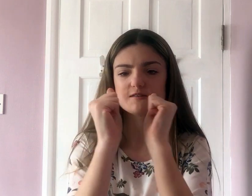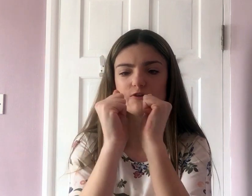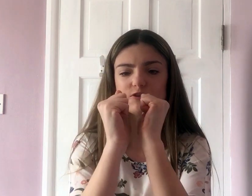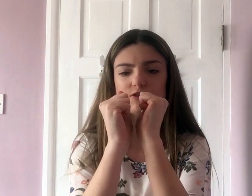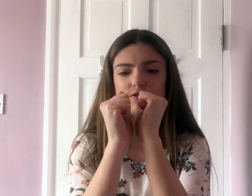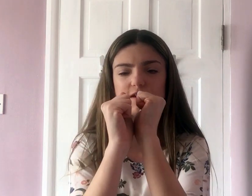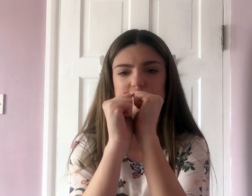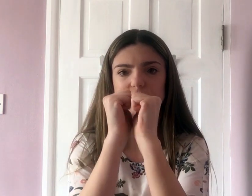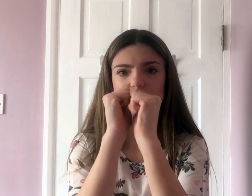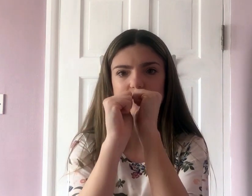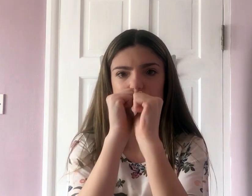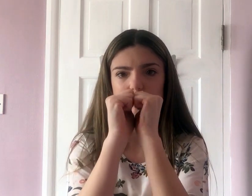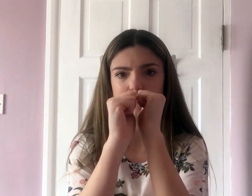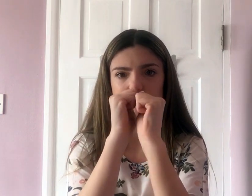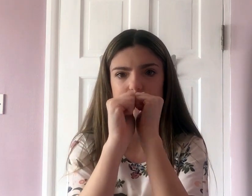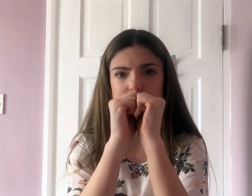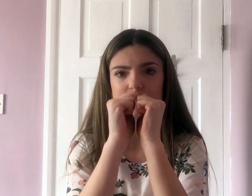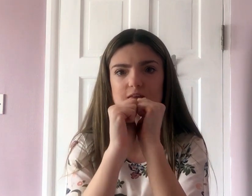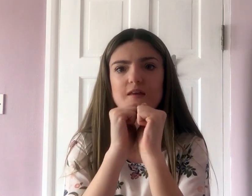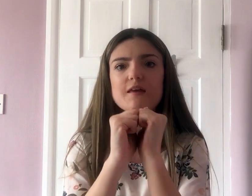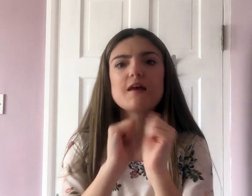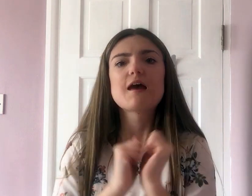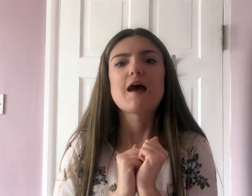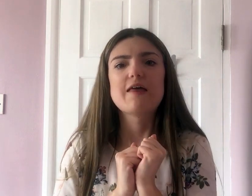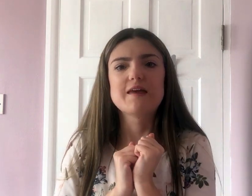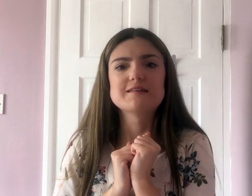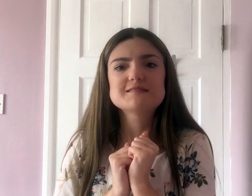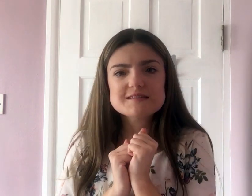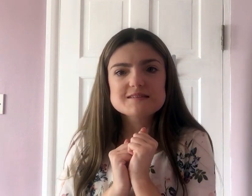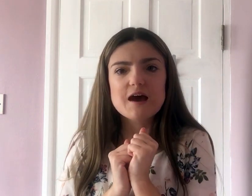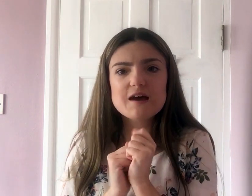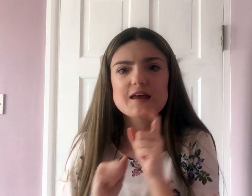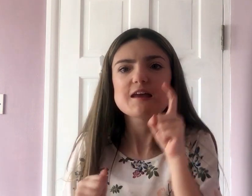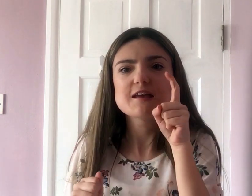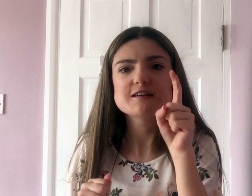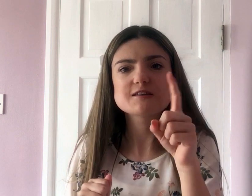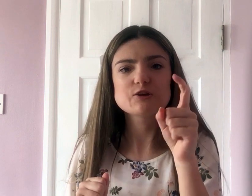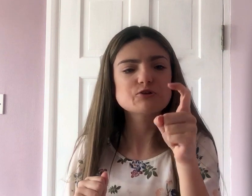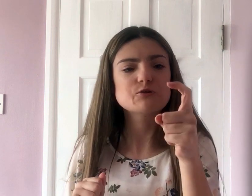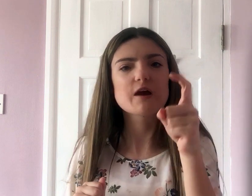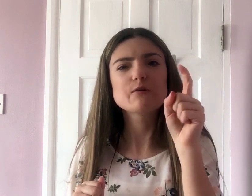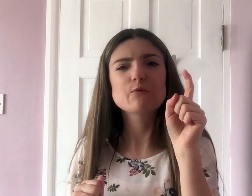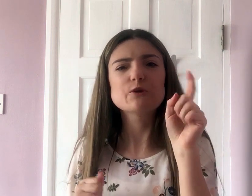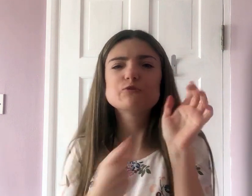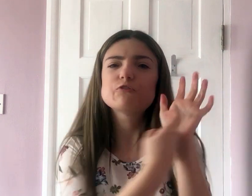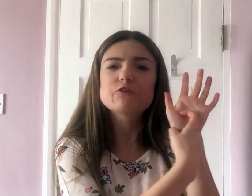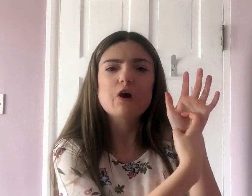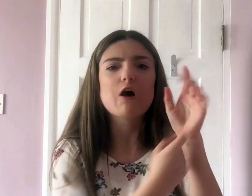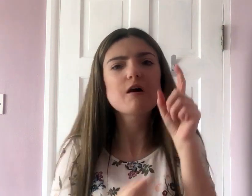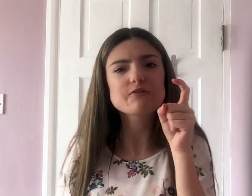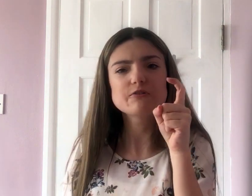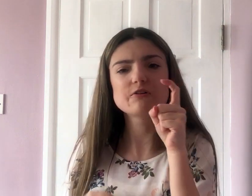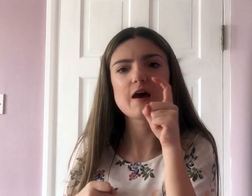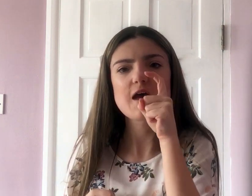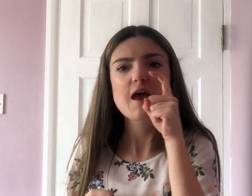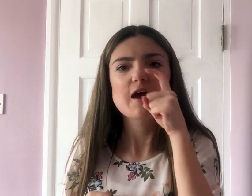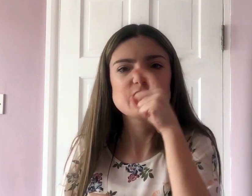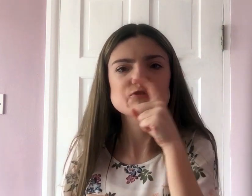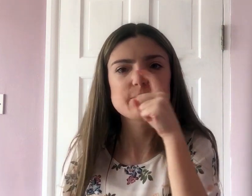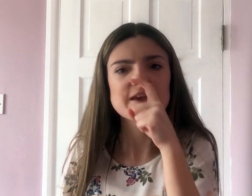your two hands together, again brother. And then sister is, you do like what you would do for an R, so you do that, and you just rub it against